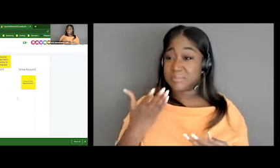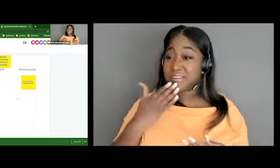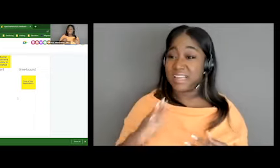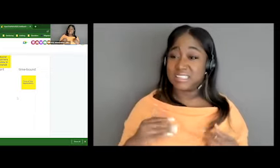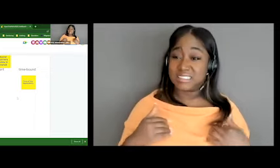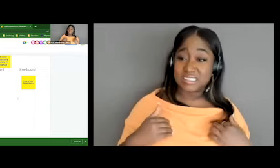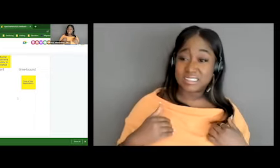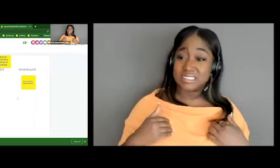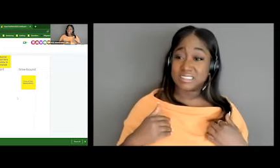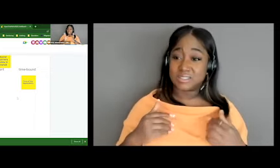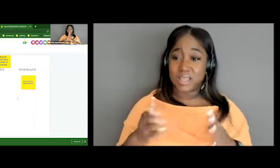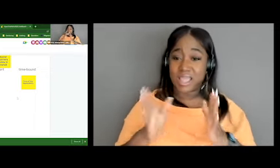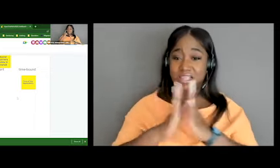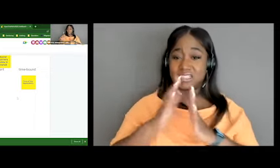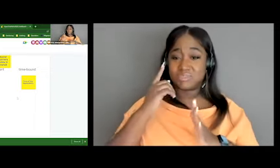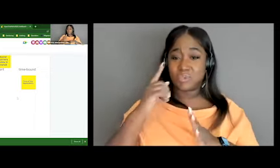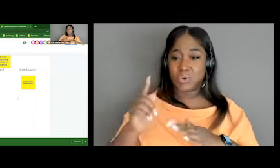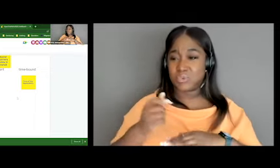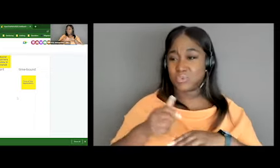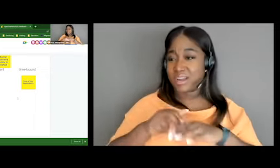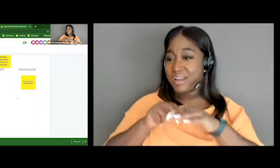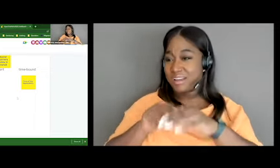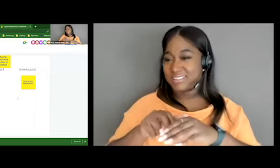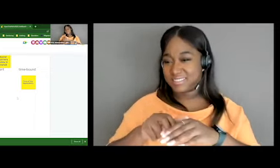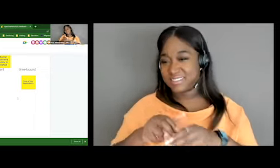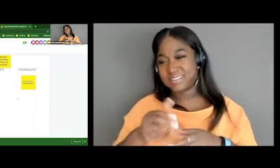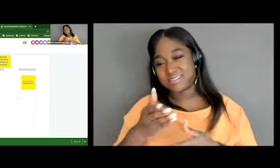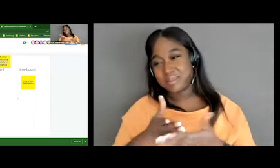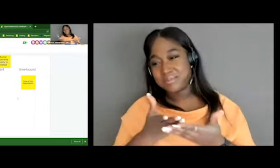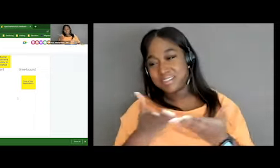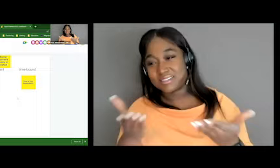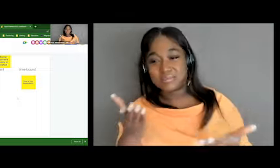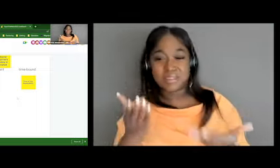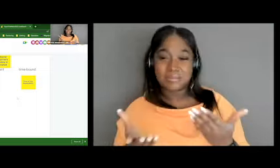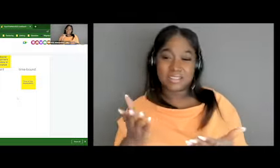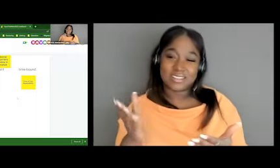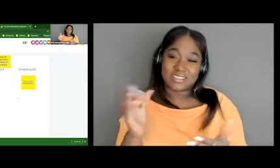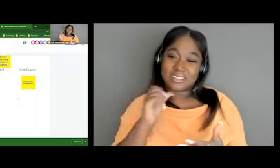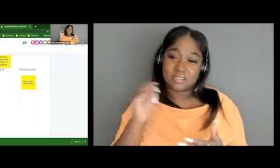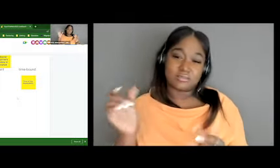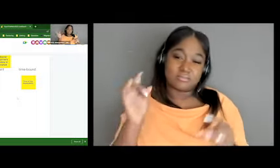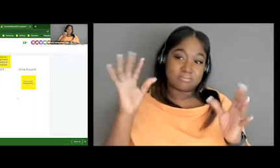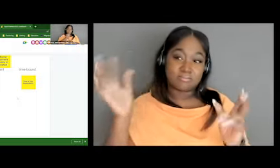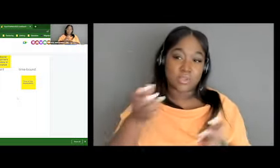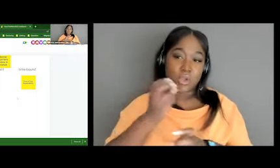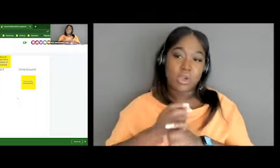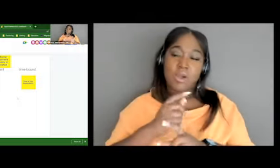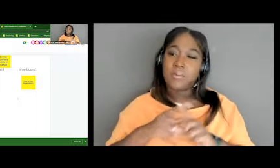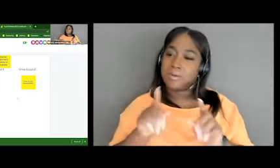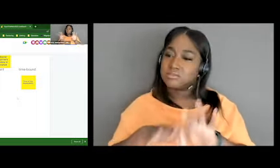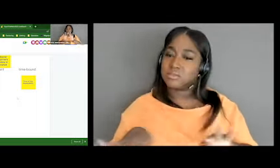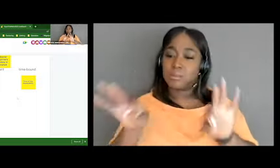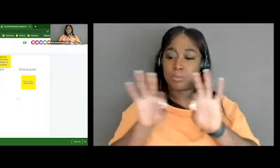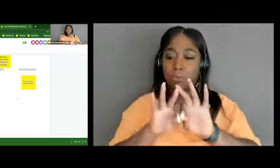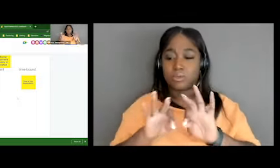the things that aren't quite as hard, I don't know. I mean, I think they're equally as important as some of the other, is this